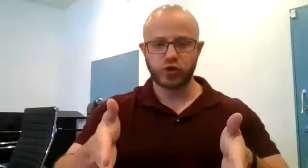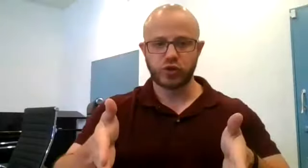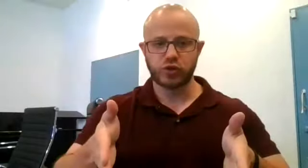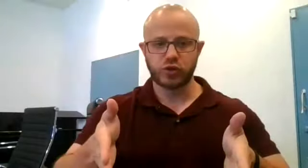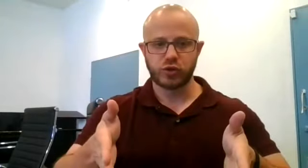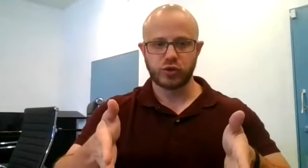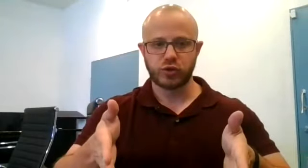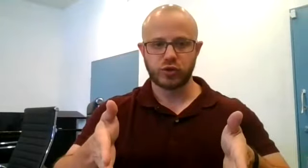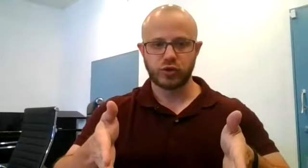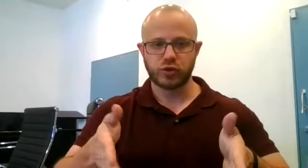responder.